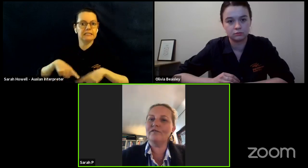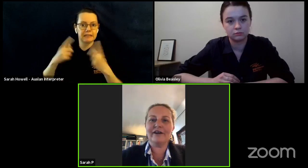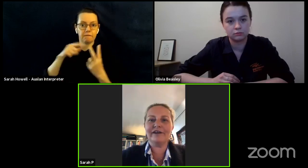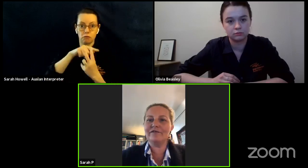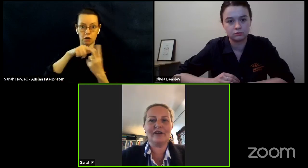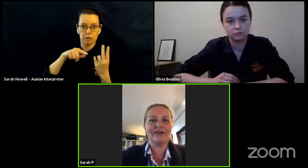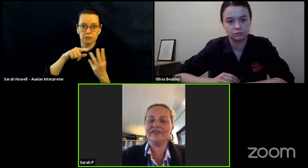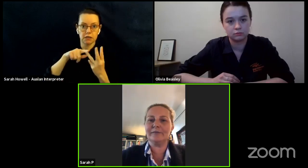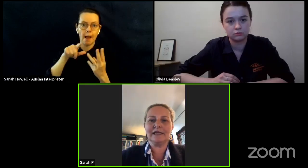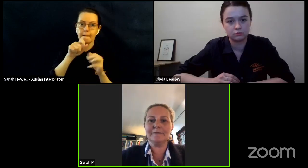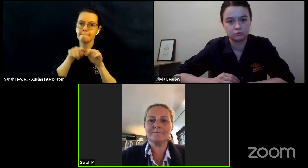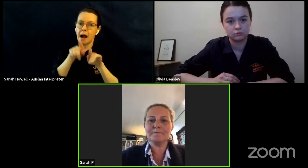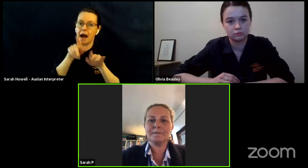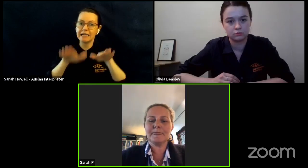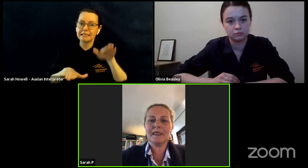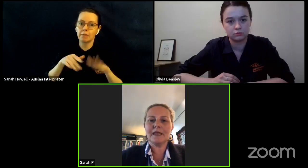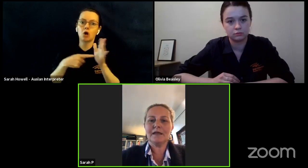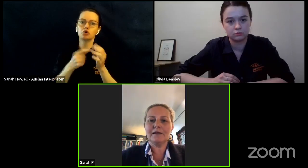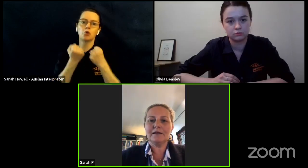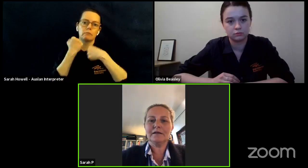all very, very similar.